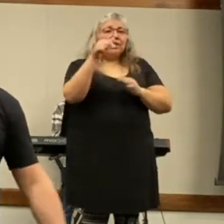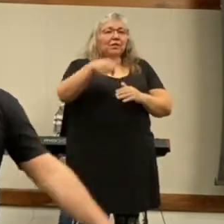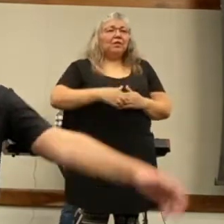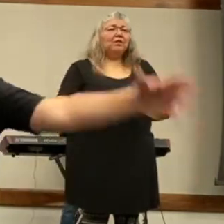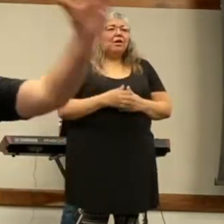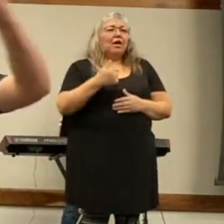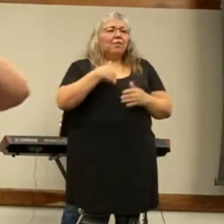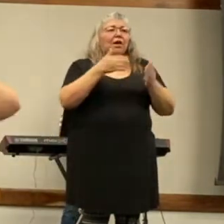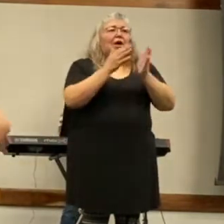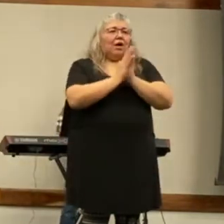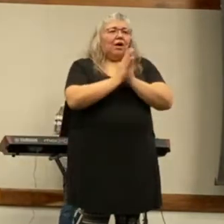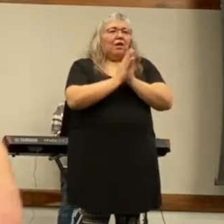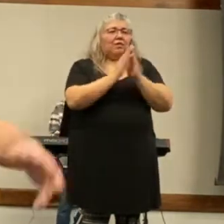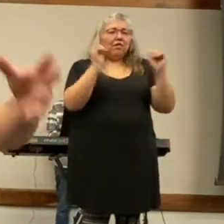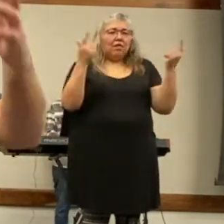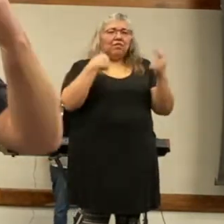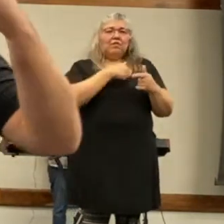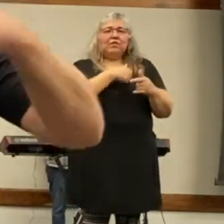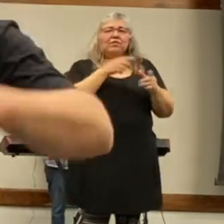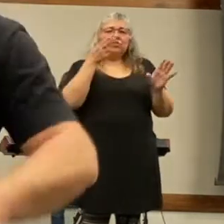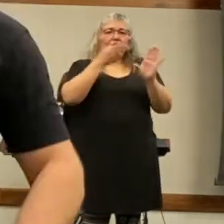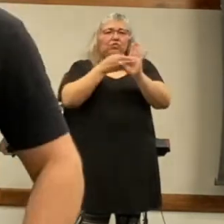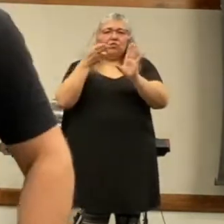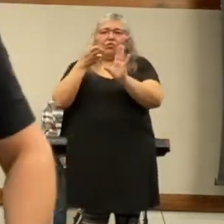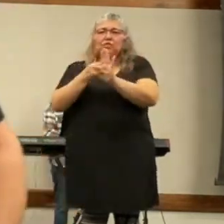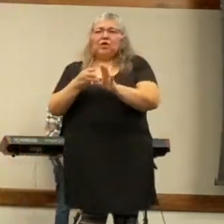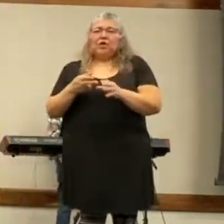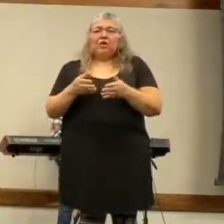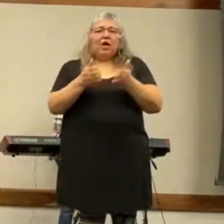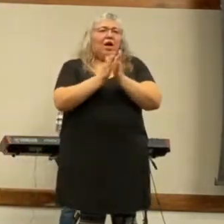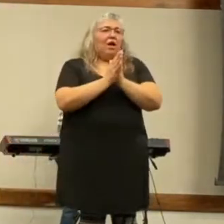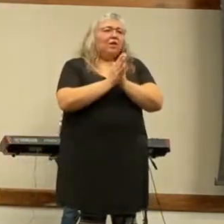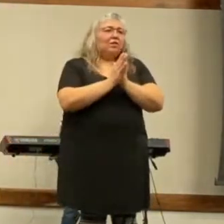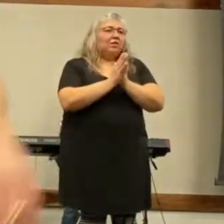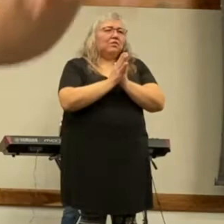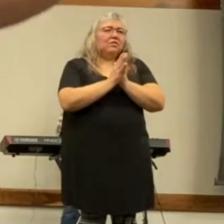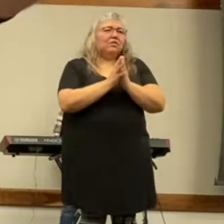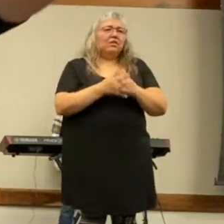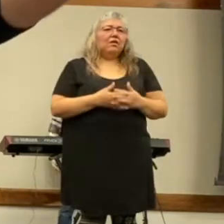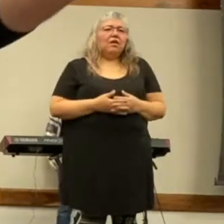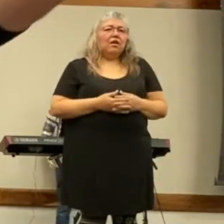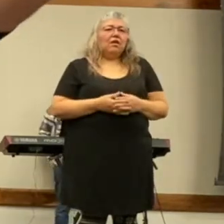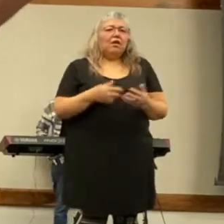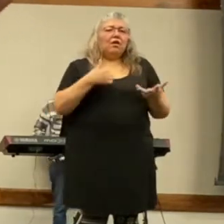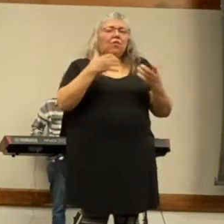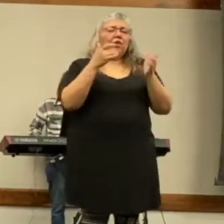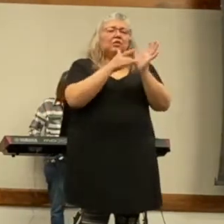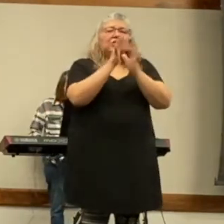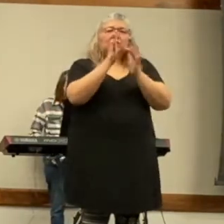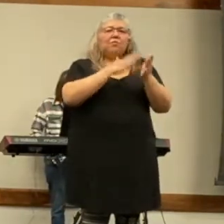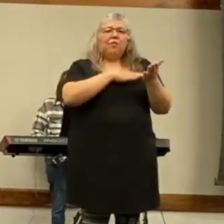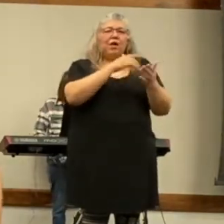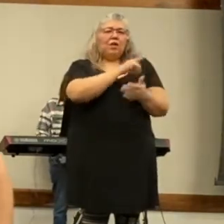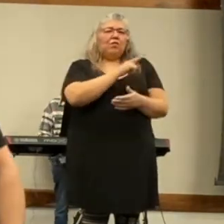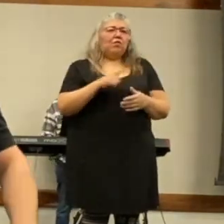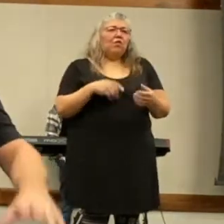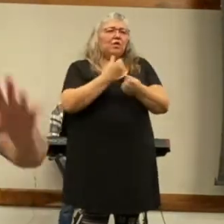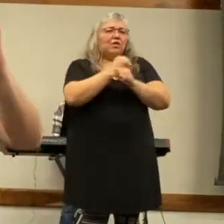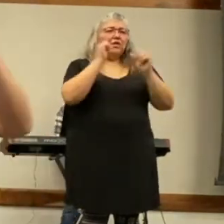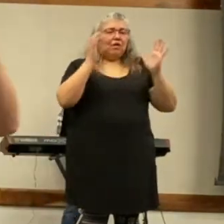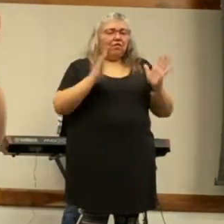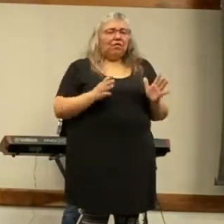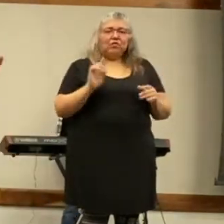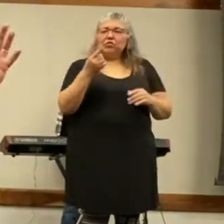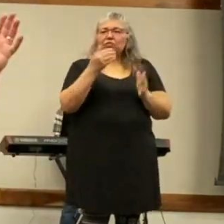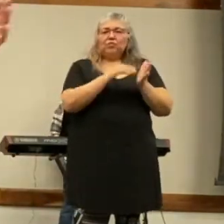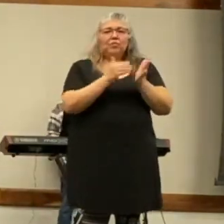I'm going to ask the rest of us to join in. So I just want you to repeat after me. Those of you who raised your hand and said, I want Jesus as my Lord and Savior. I just want